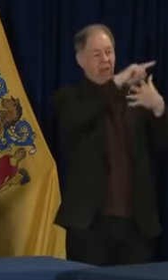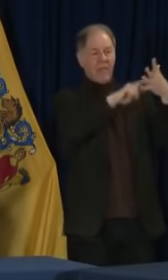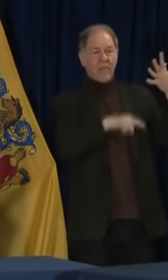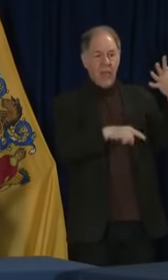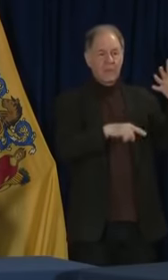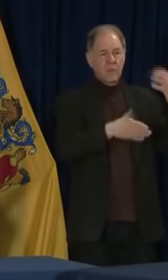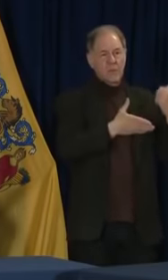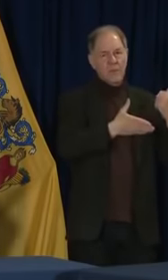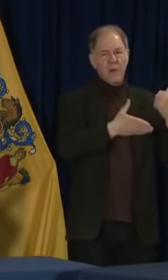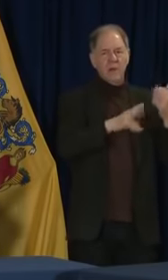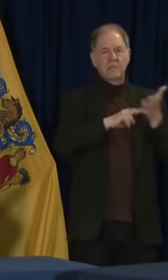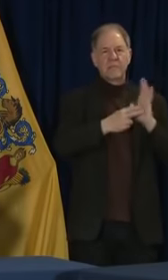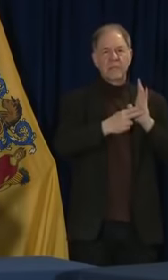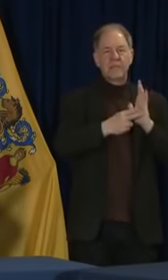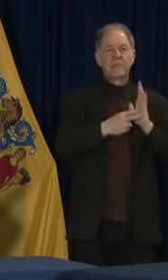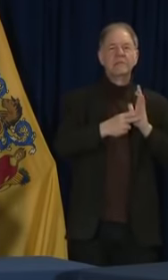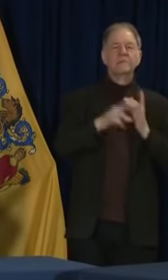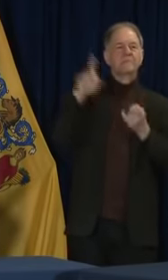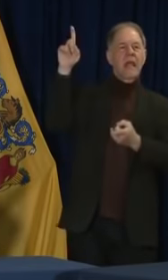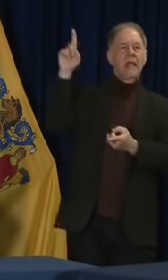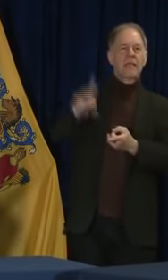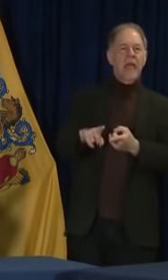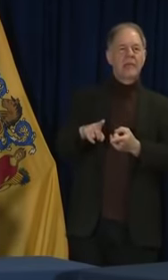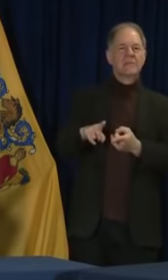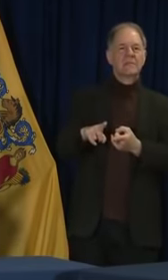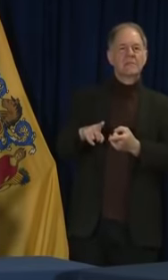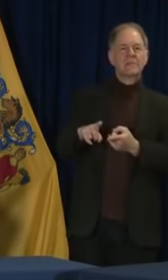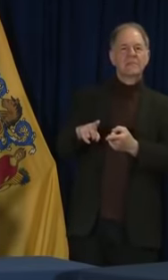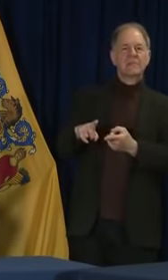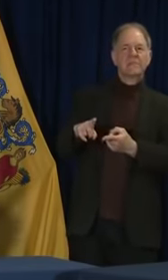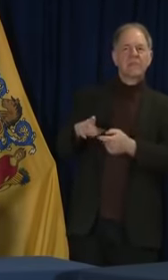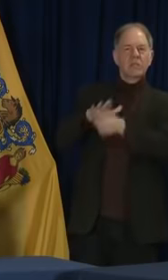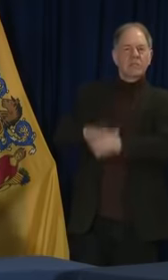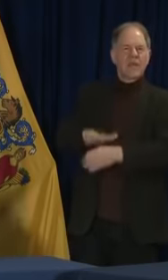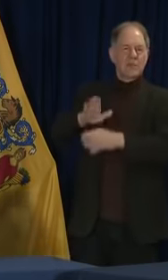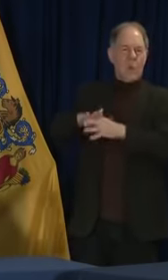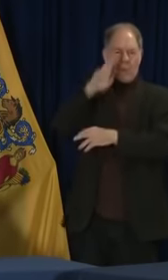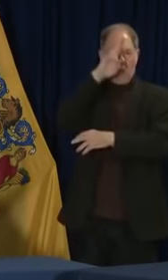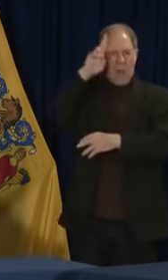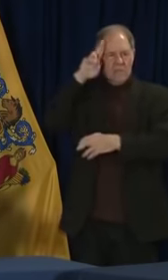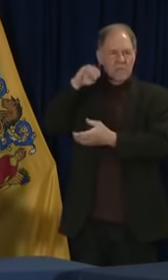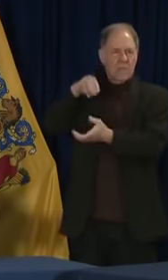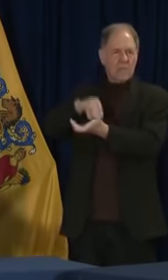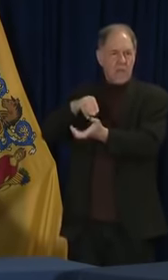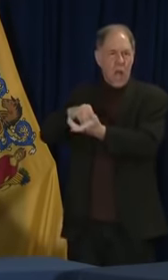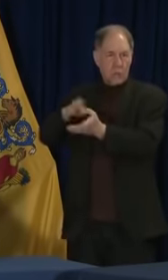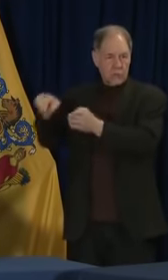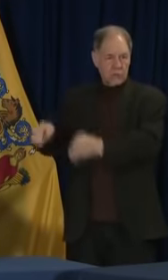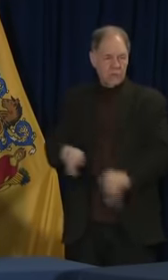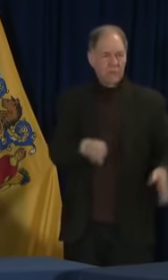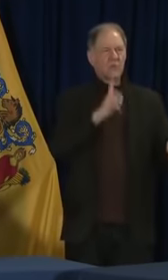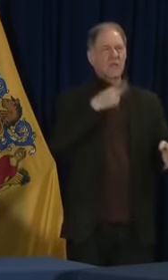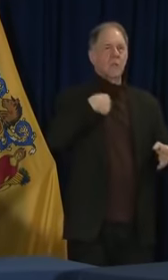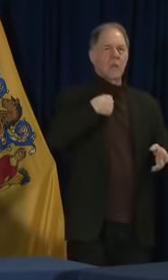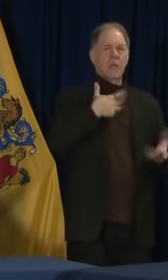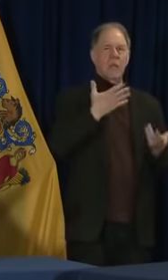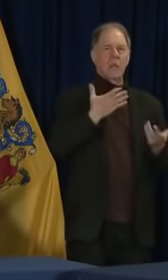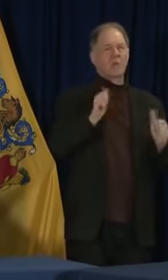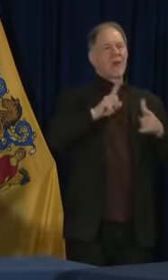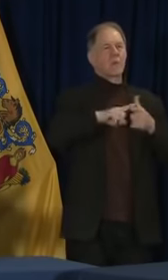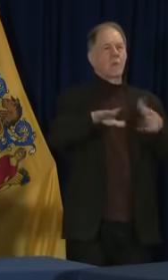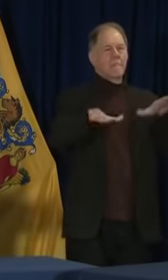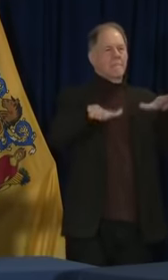are intended to take pressure off of over here, the healthcare system. So we are balancing both plates in the air